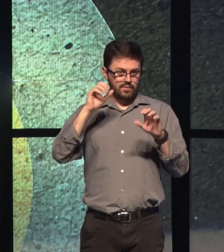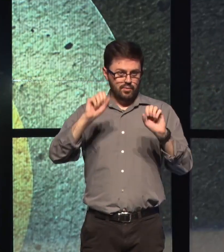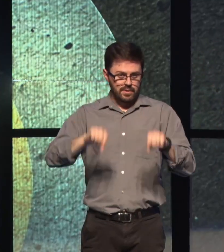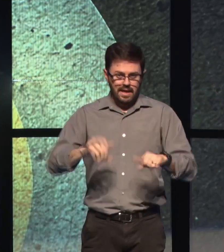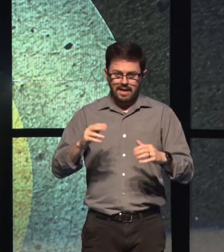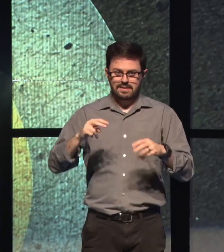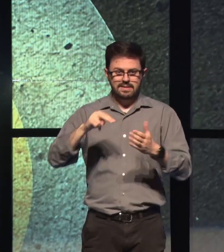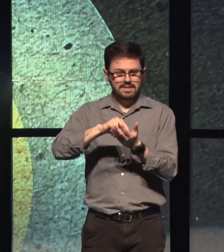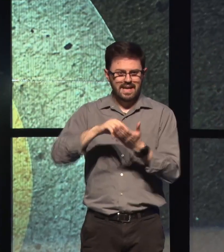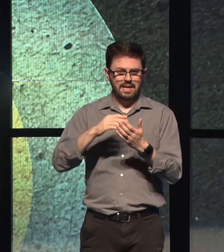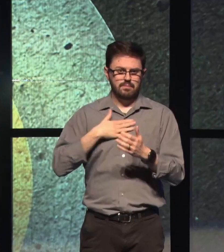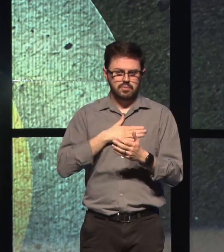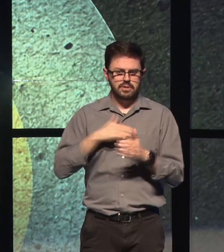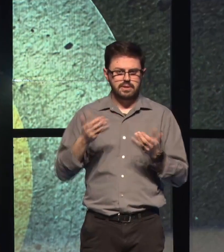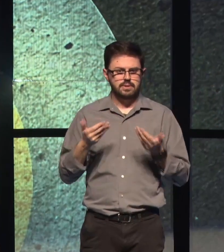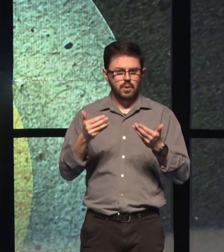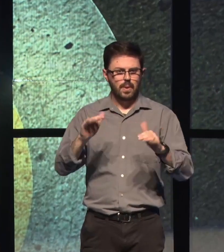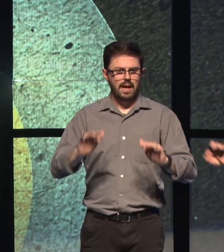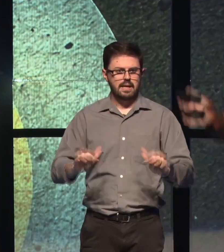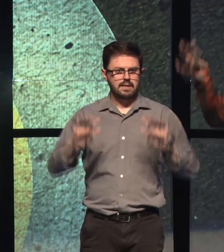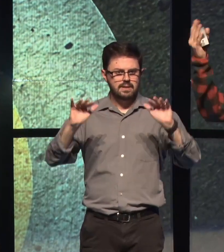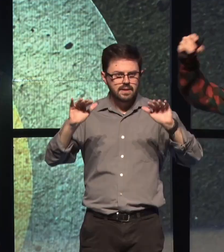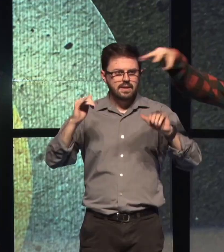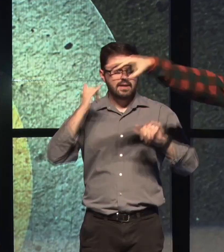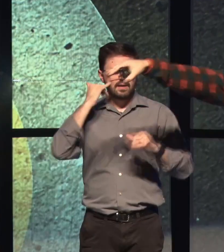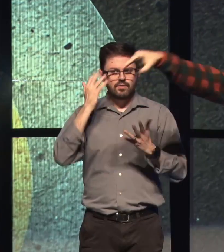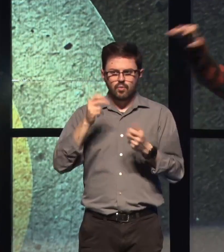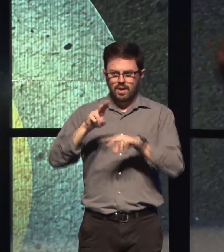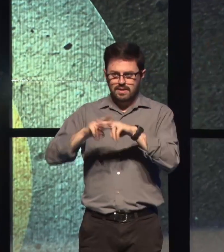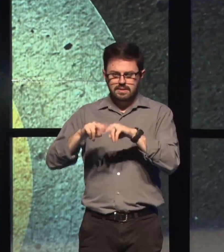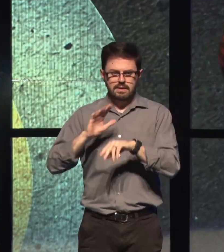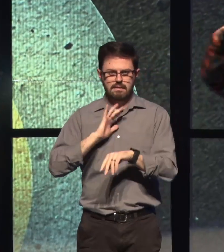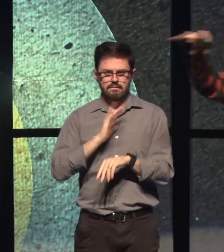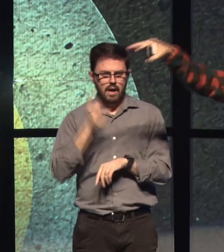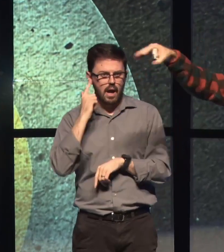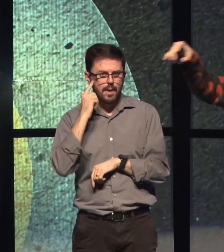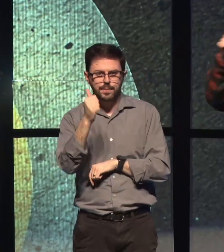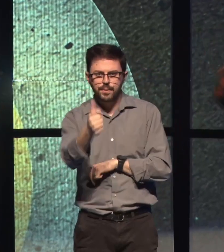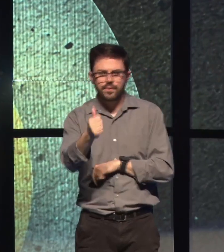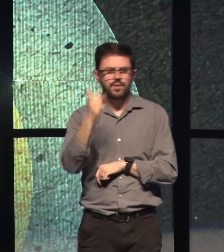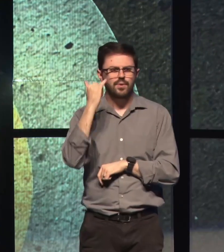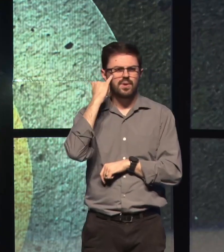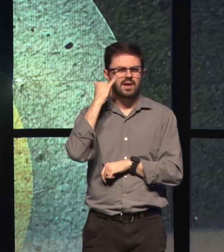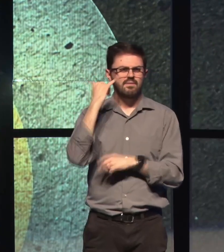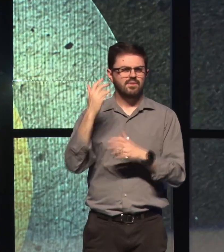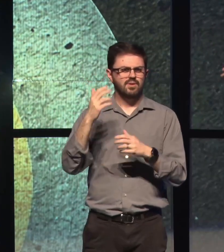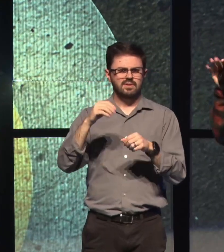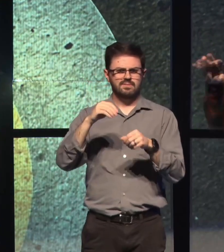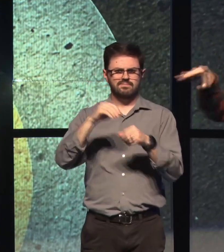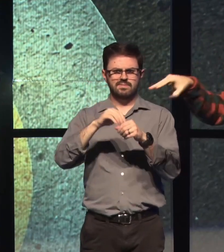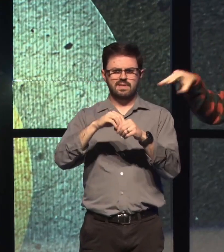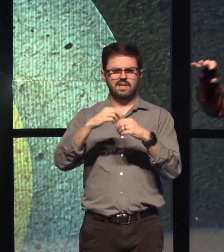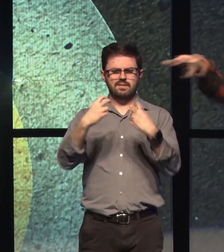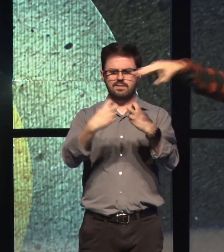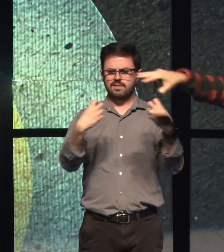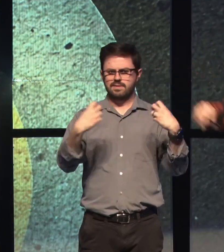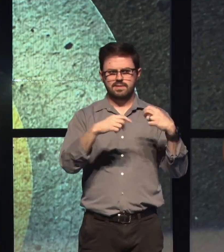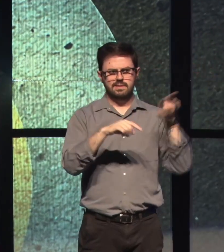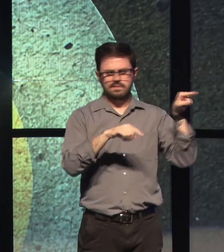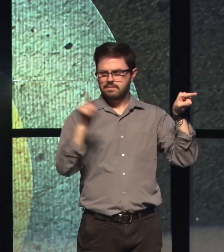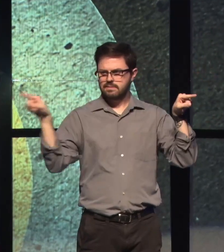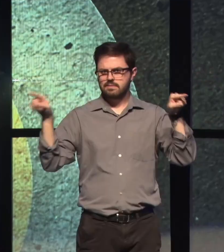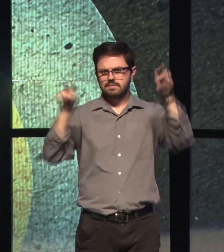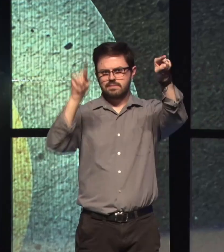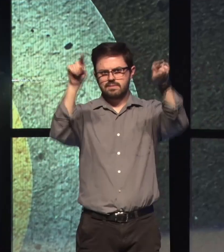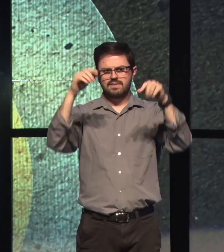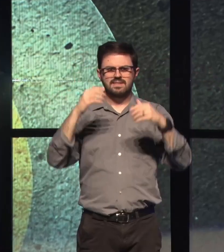to. If you want to sit, you can sit too, but sometimes it's easier to stand, especially if you're in the seats to get out, for people to get out